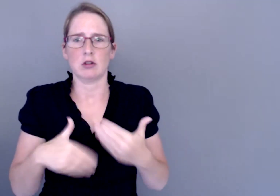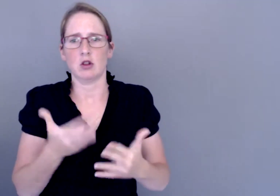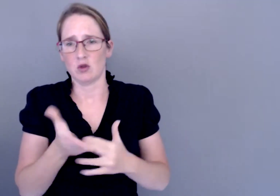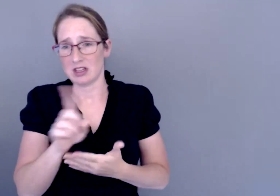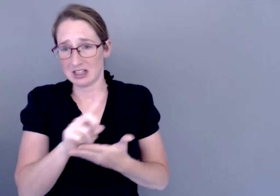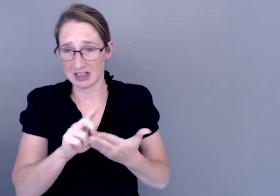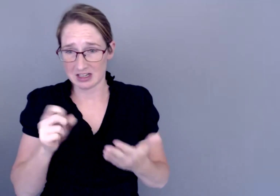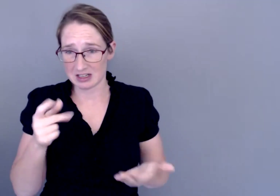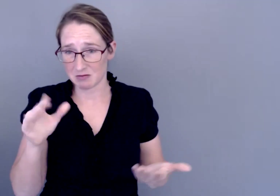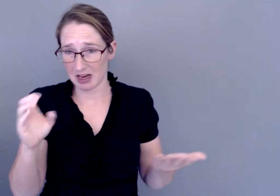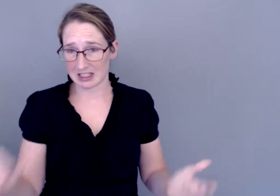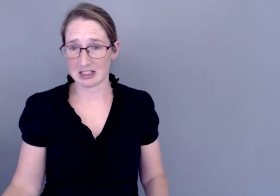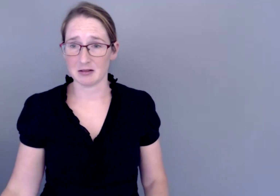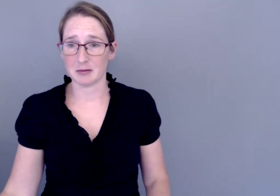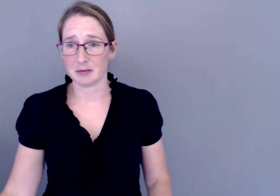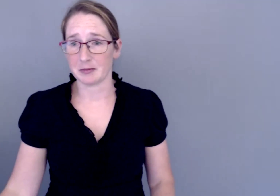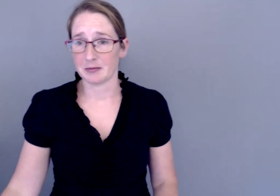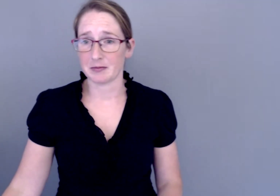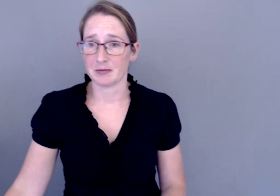design spaces?